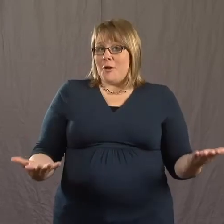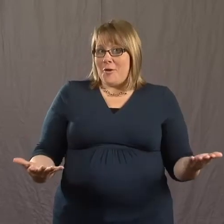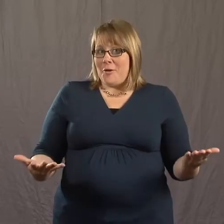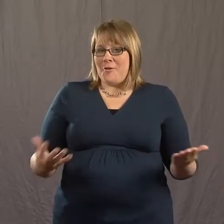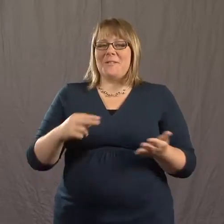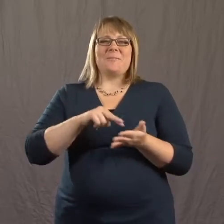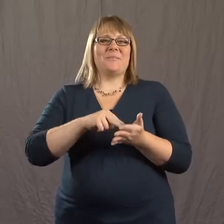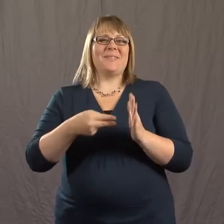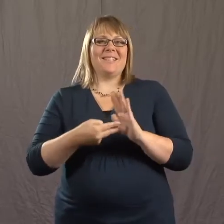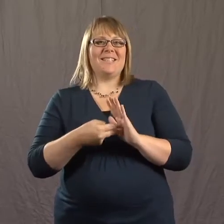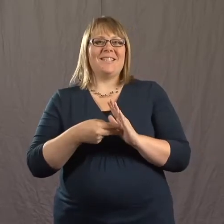in the classroom.